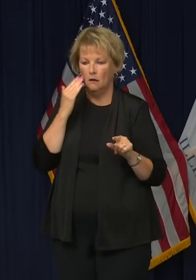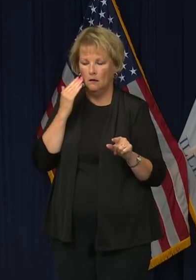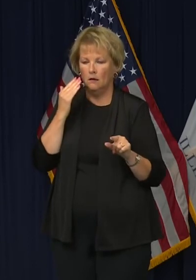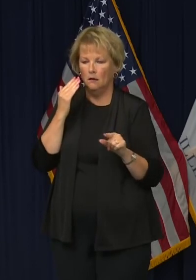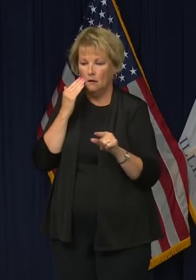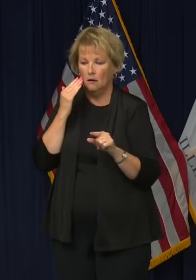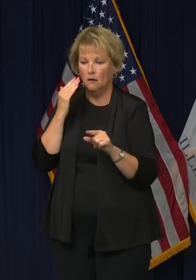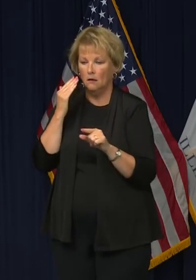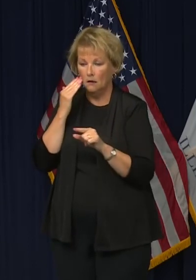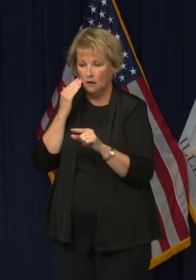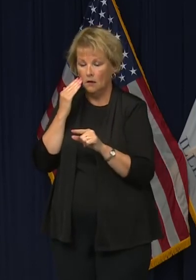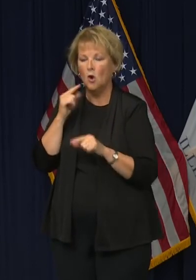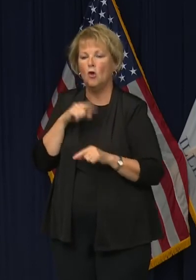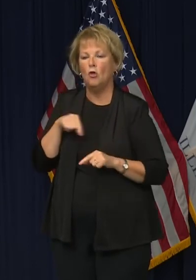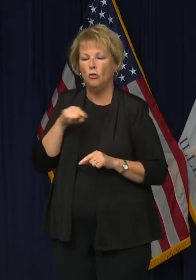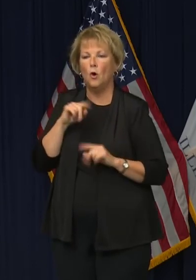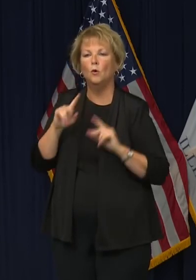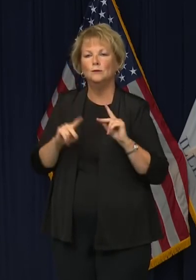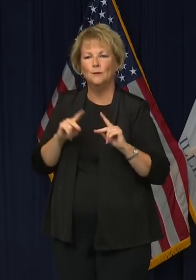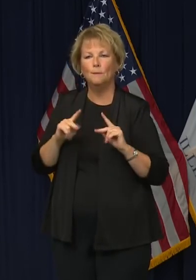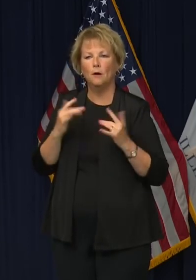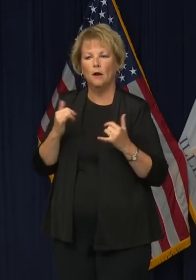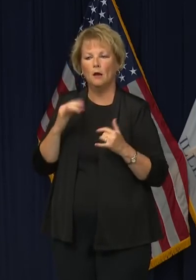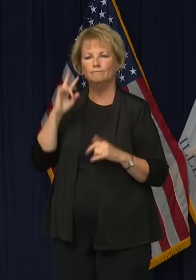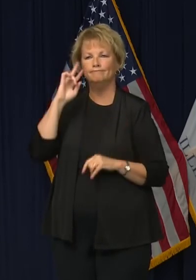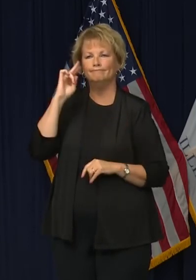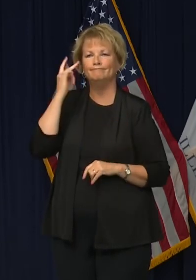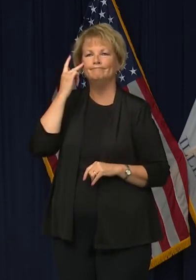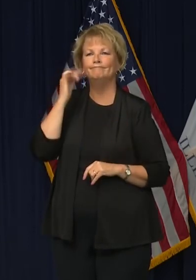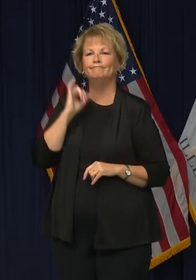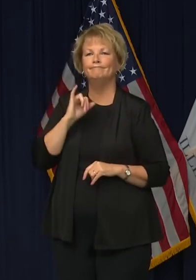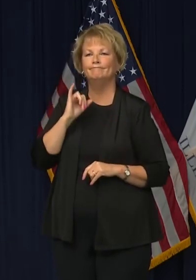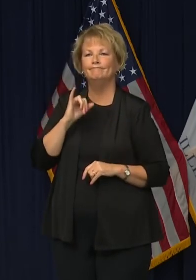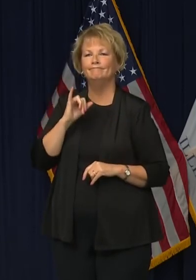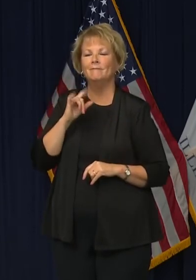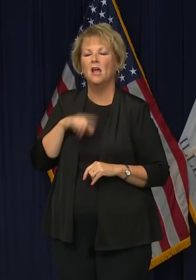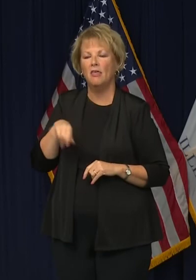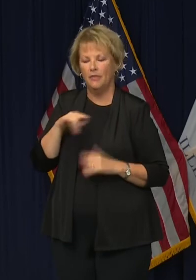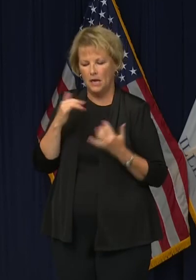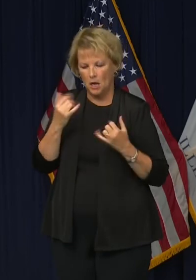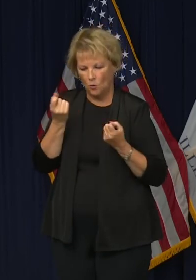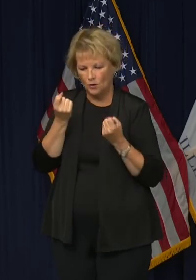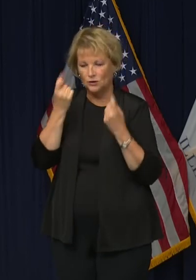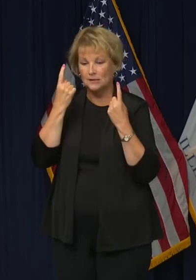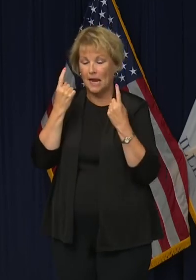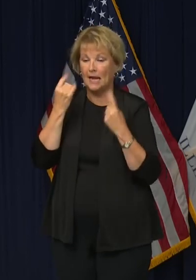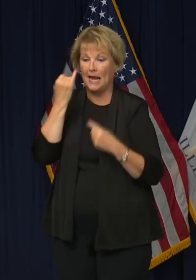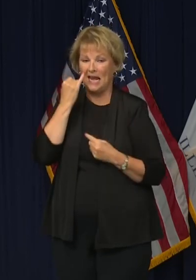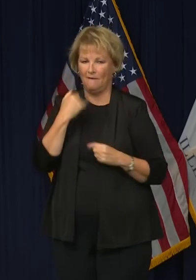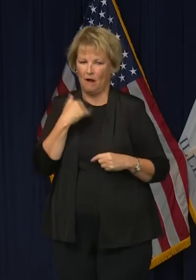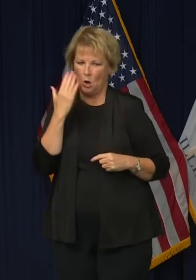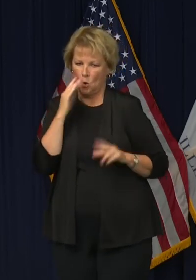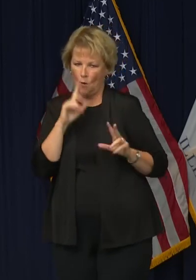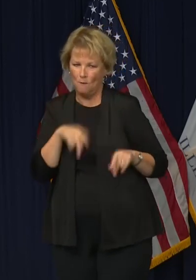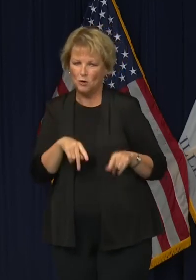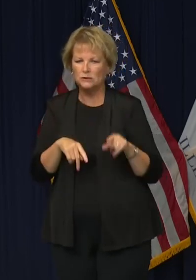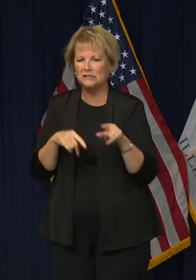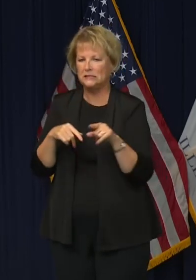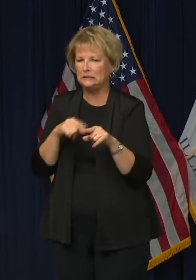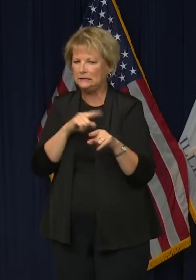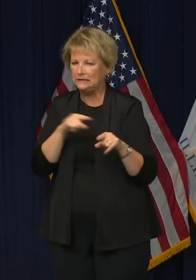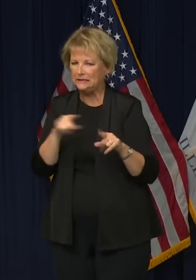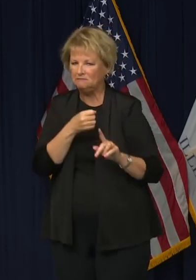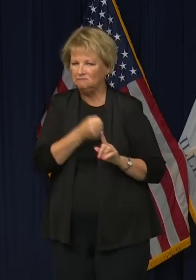I think those people have changed their minds, many of them. They've come to understand that when it's somebody close to you or somebody you